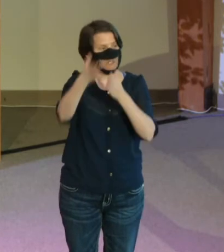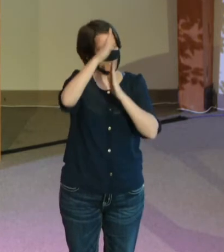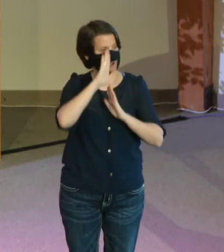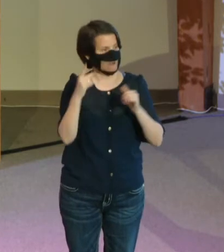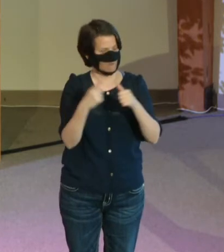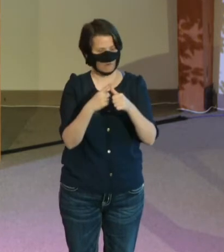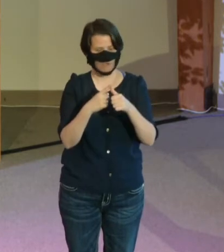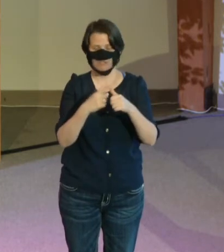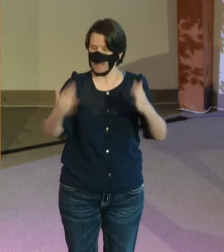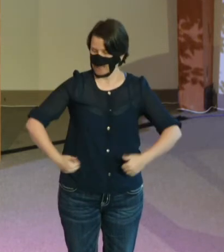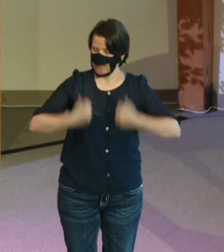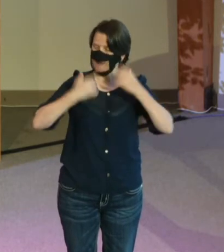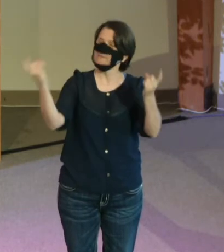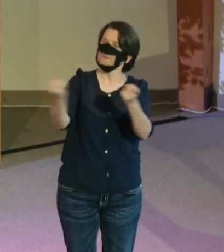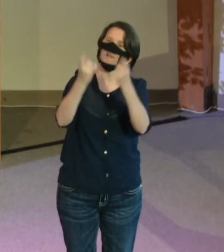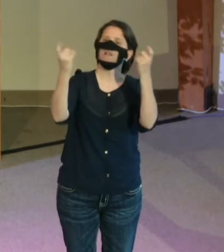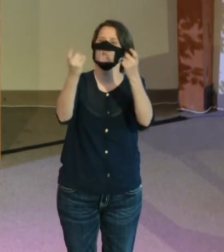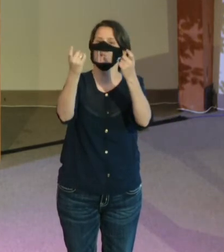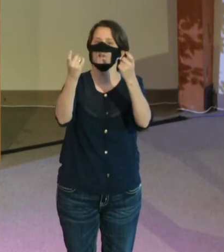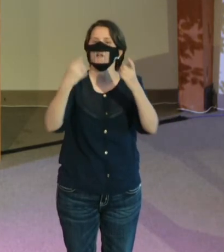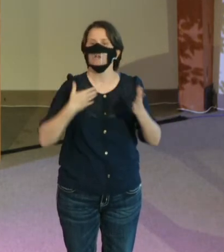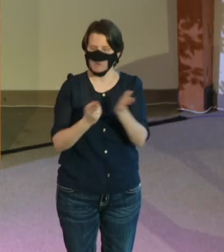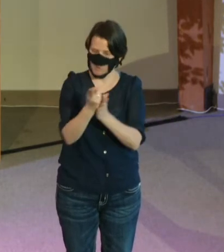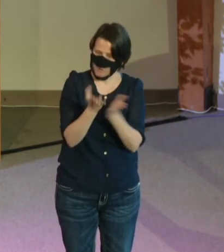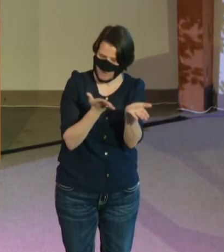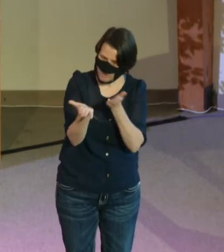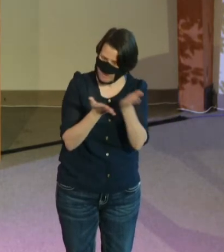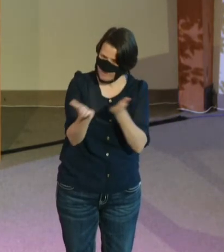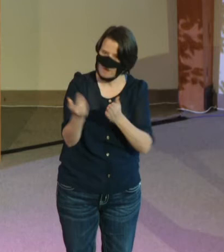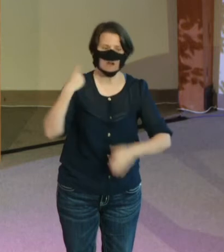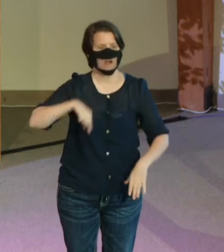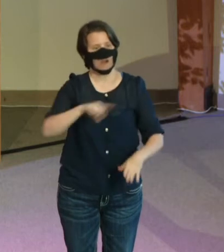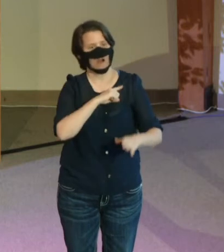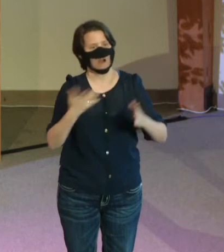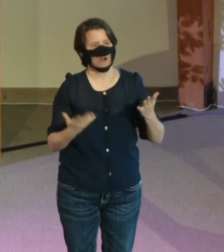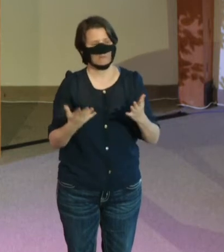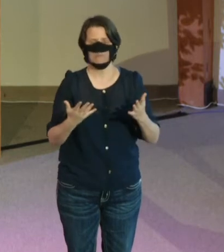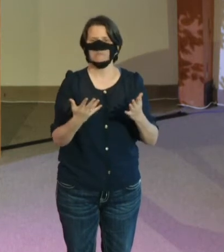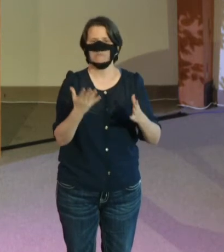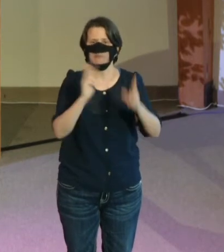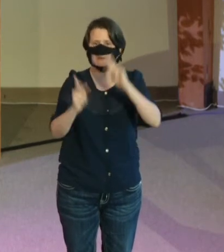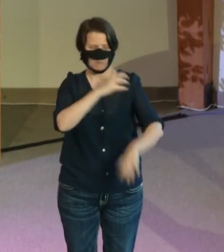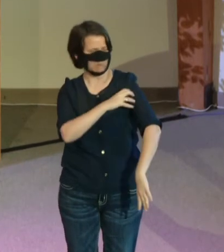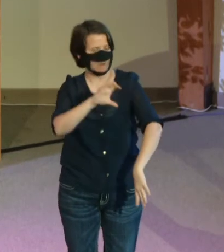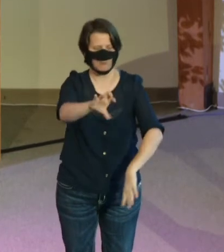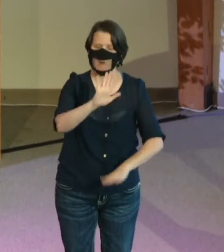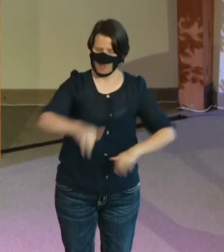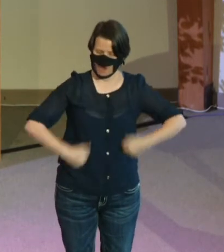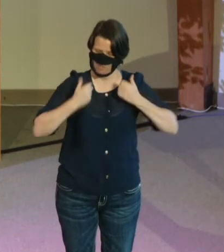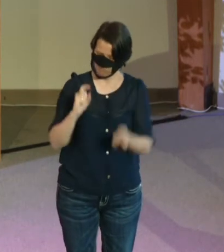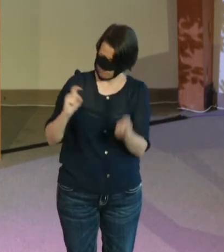first, celebrate life, serve truth, and empower people to transform